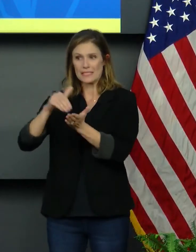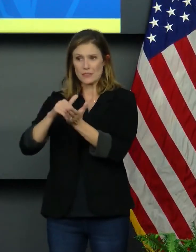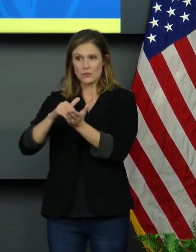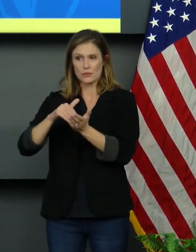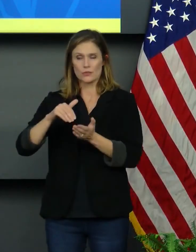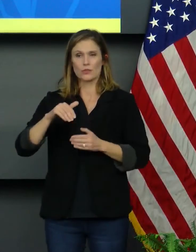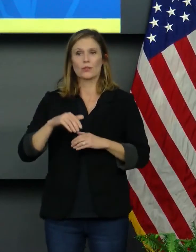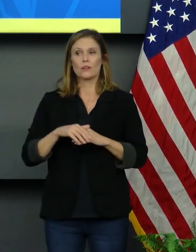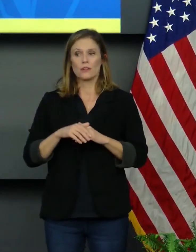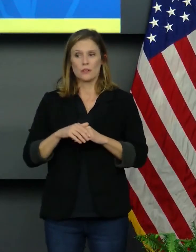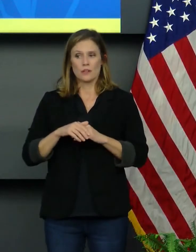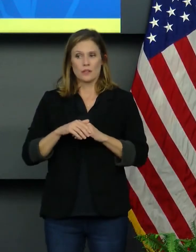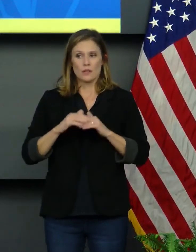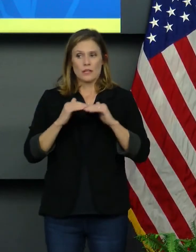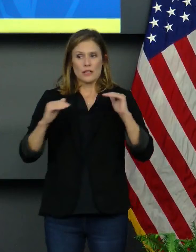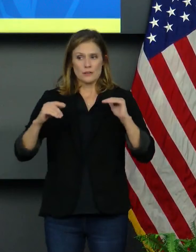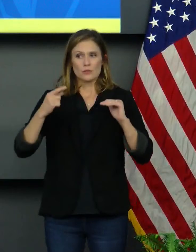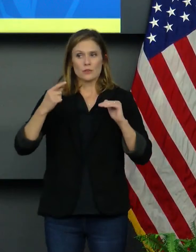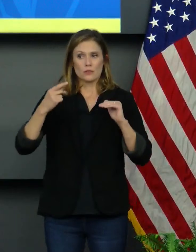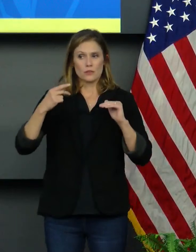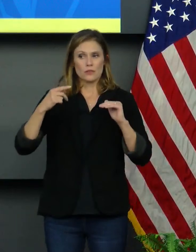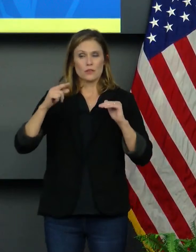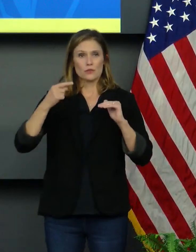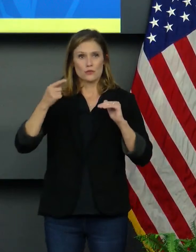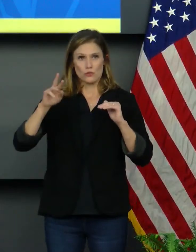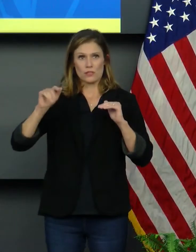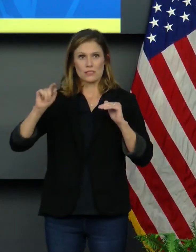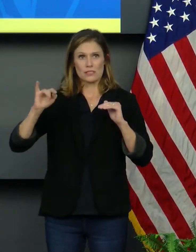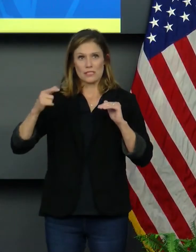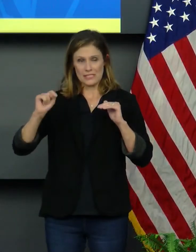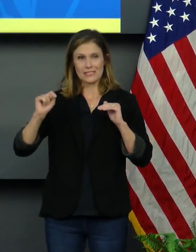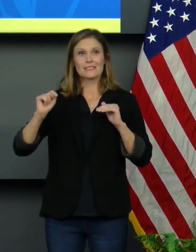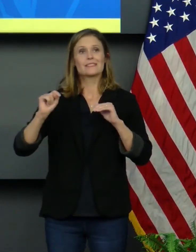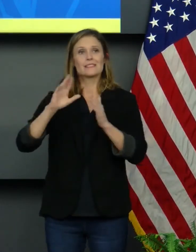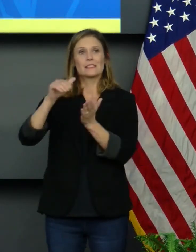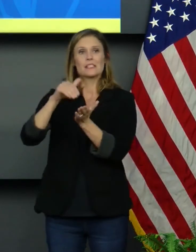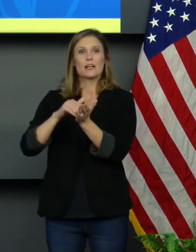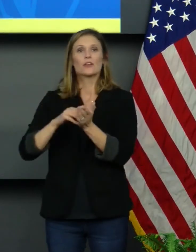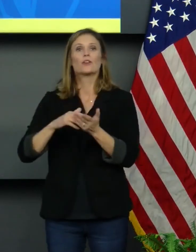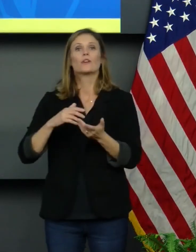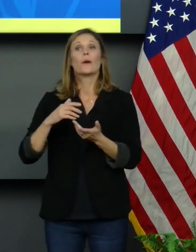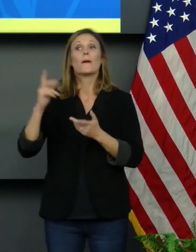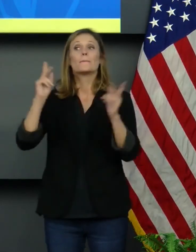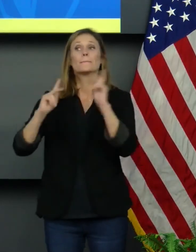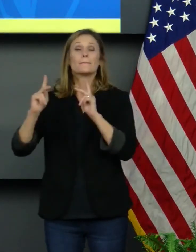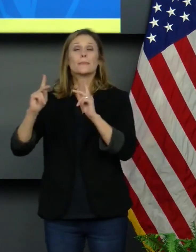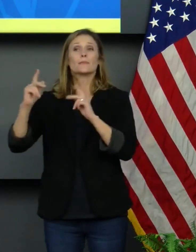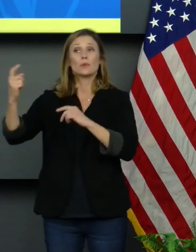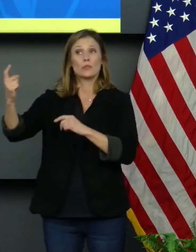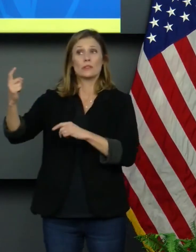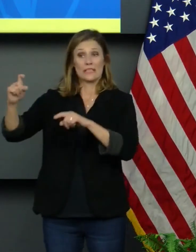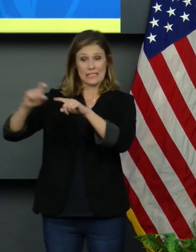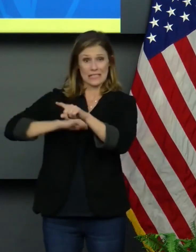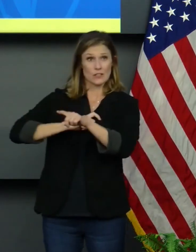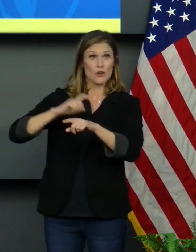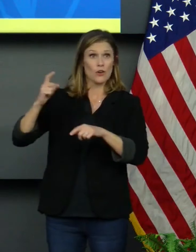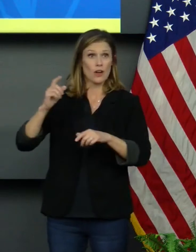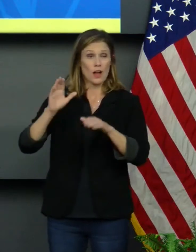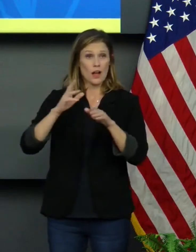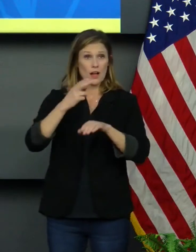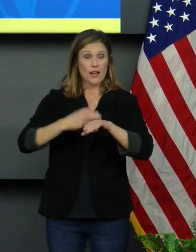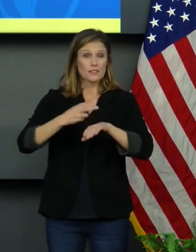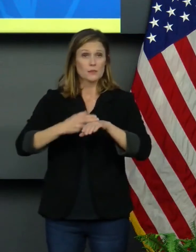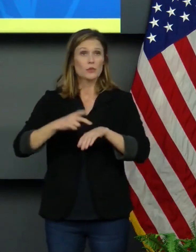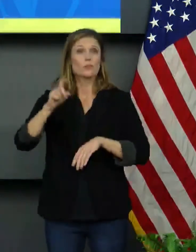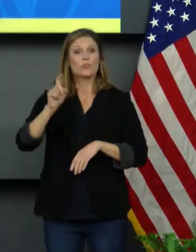that means, though, is that we receive dozens of calls every day for patients to come to our hospital that need our services that they don't have at the